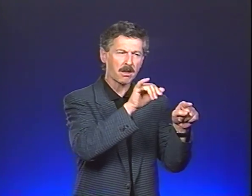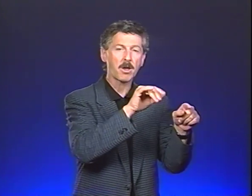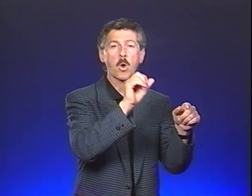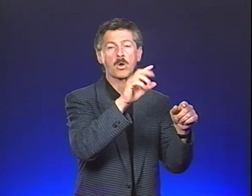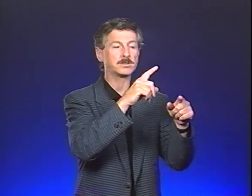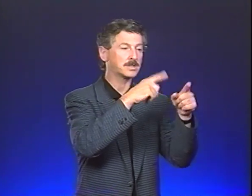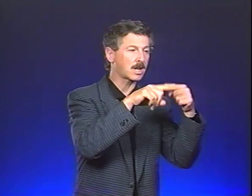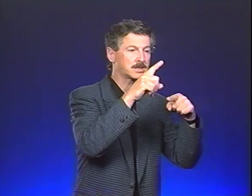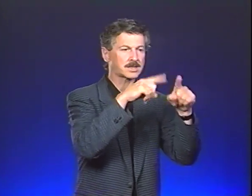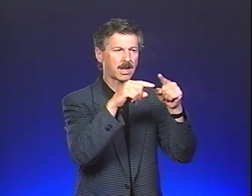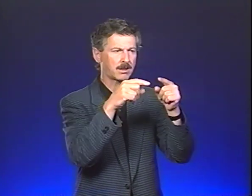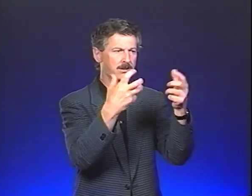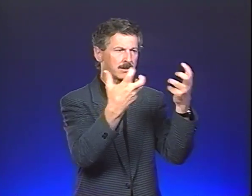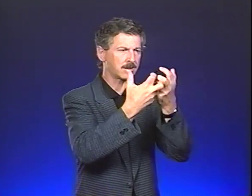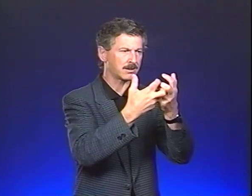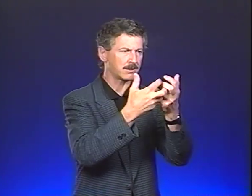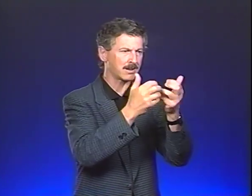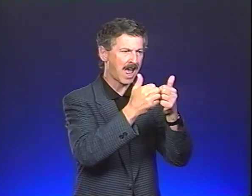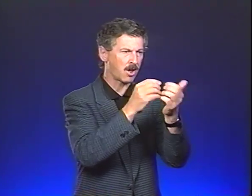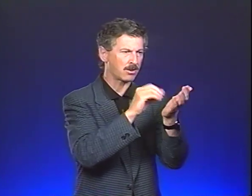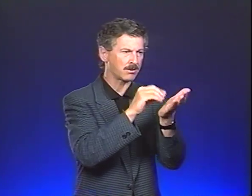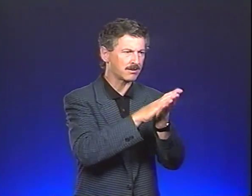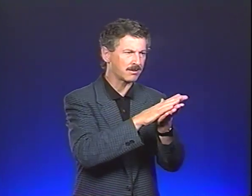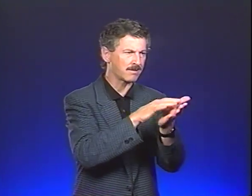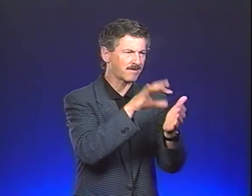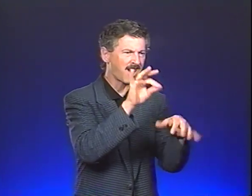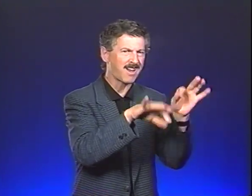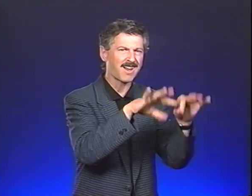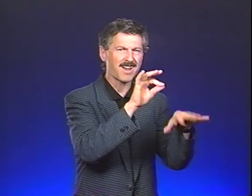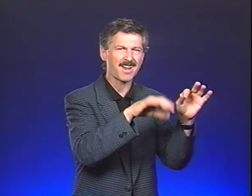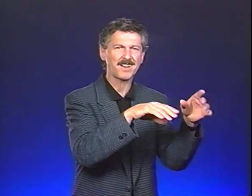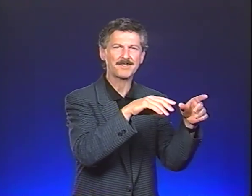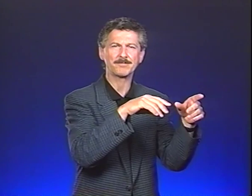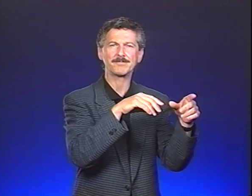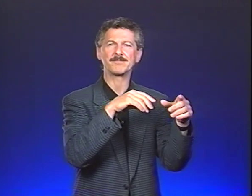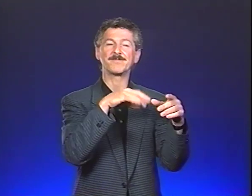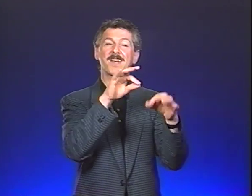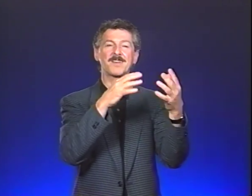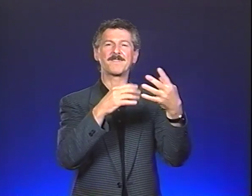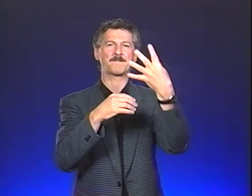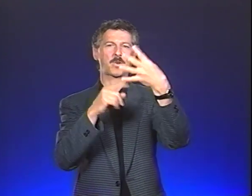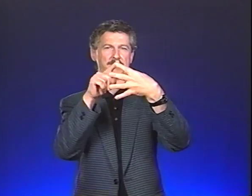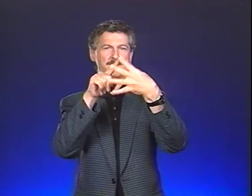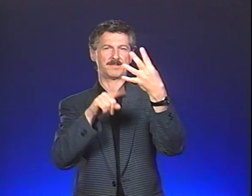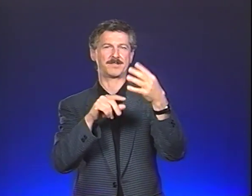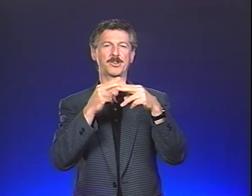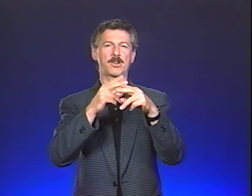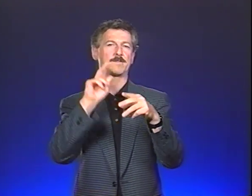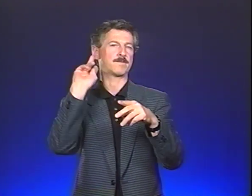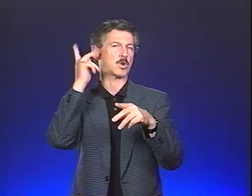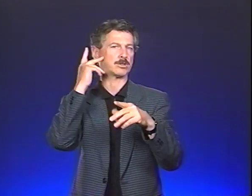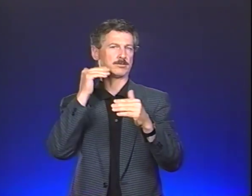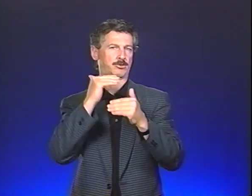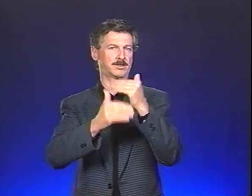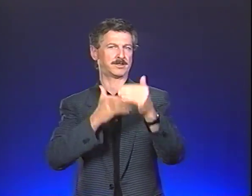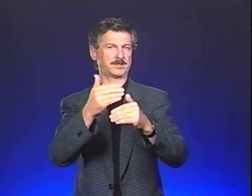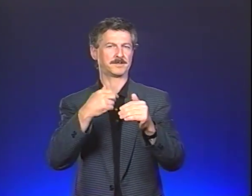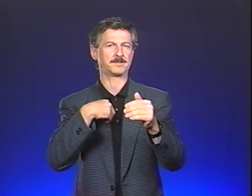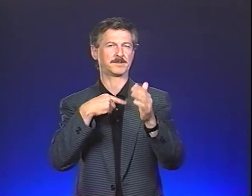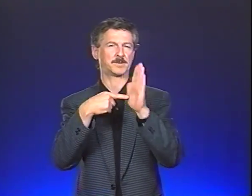together with other signs. We see variance in these signs, and this has led to the discovery of four features which we